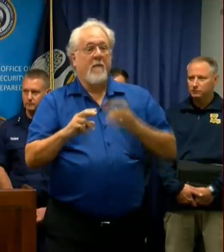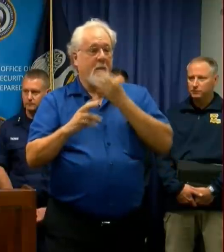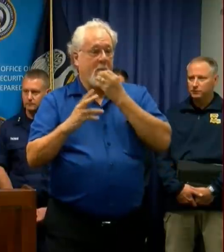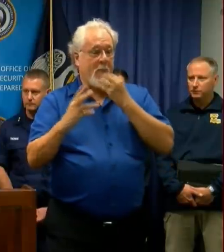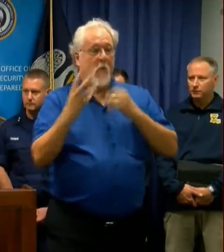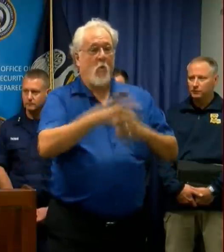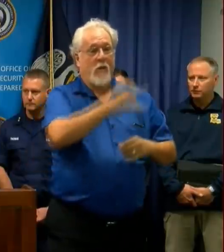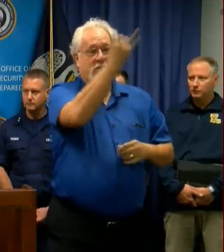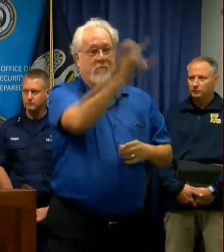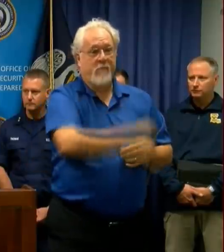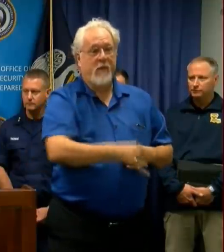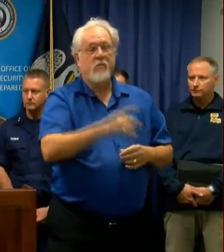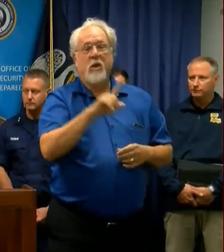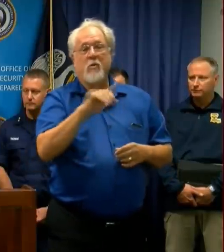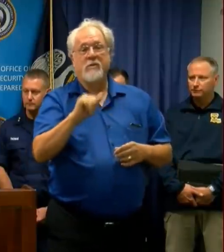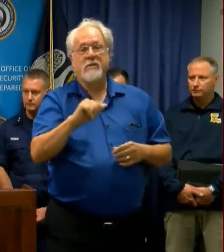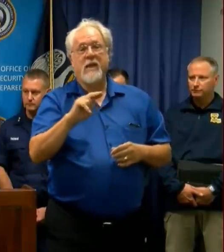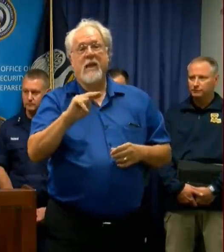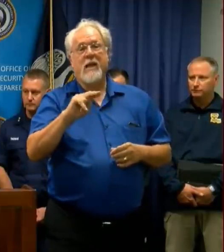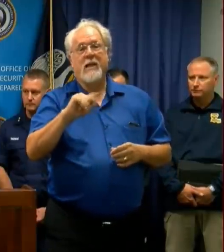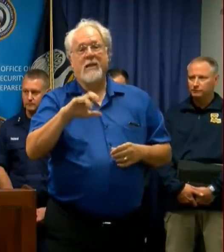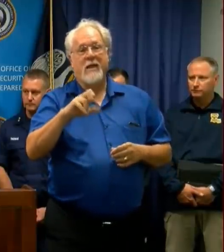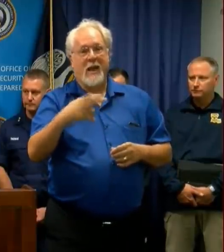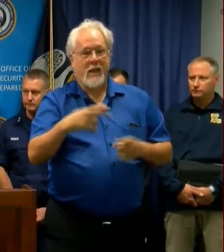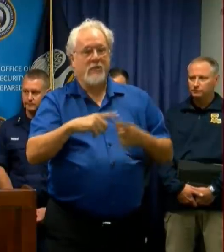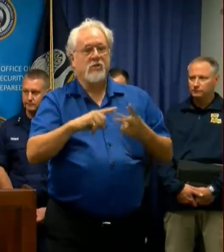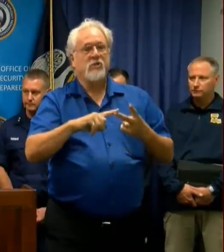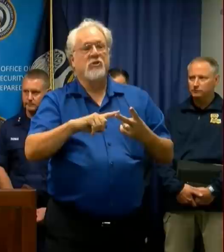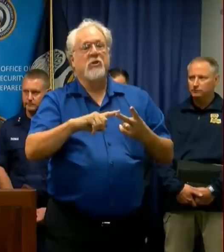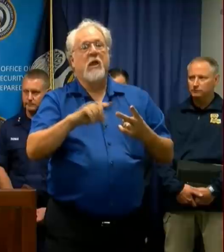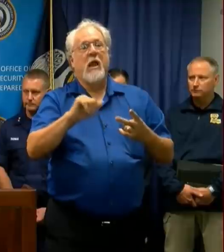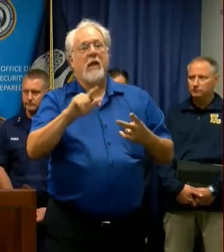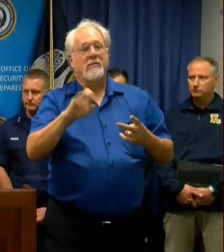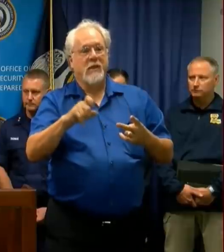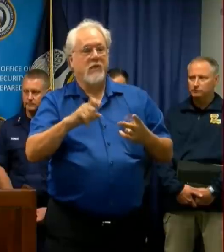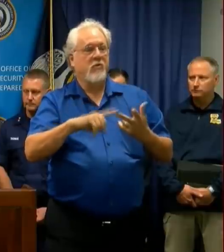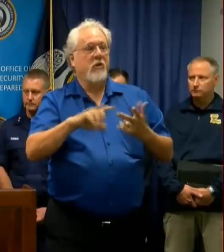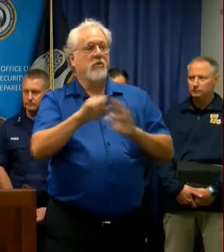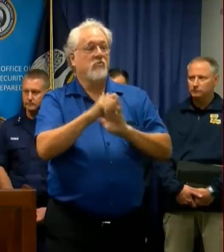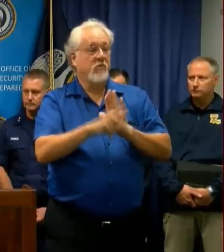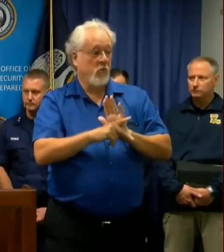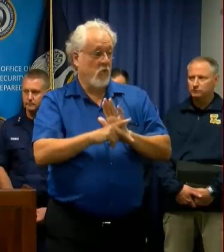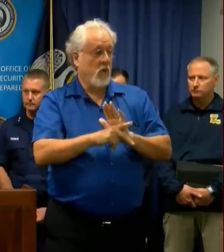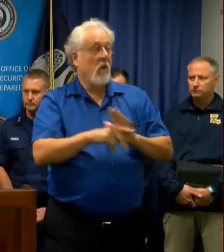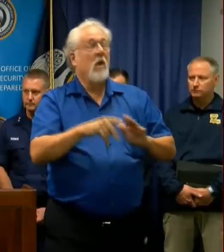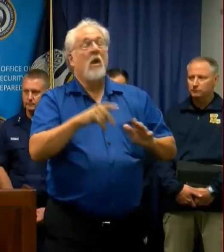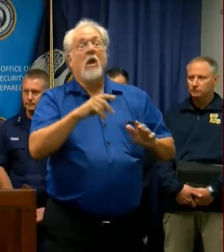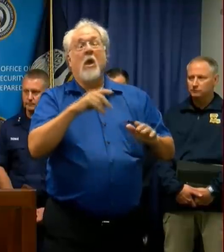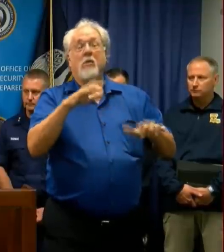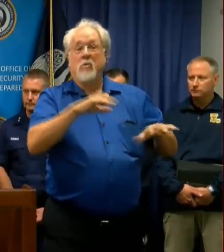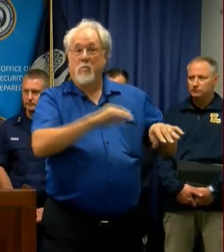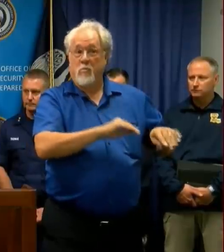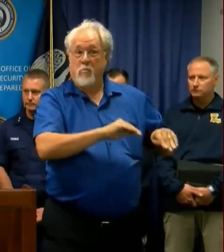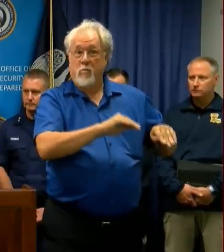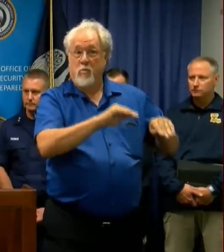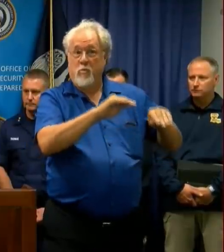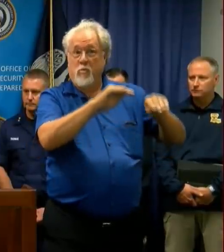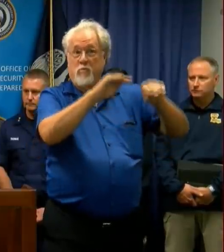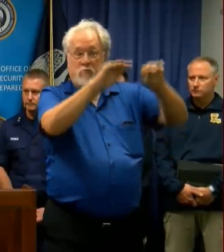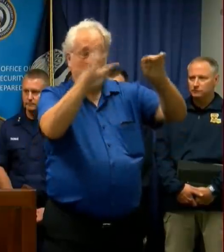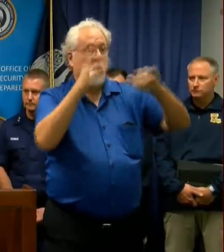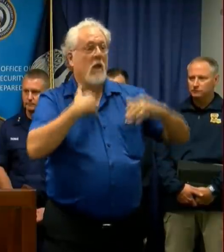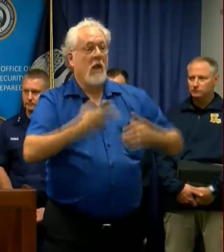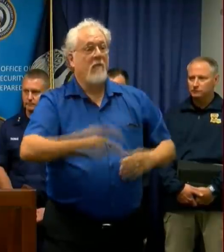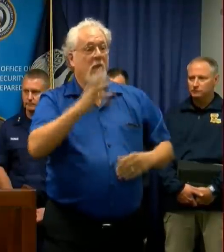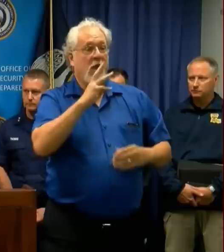of Louisiana, up through Natchitoches, Alexandria, and on into Shreveport. So as the storm moves that way, we will have high water vehicles and